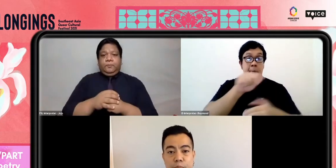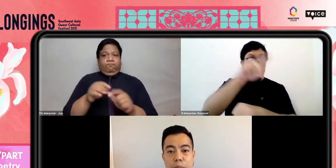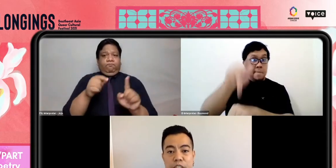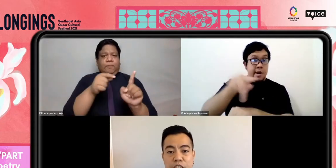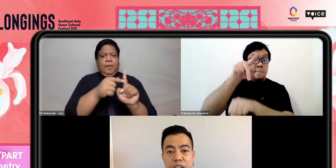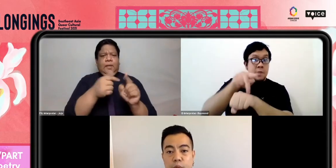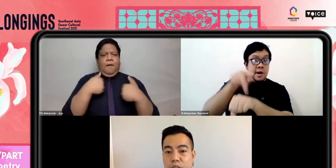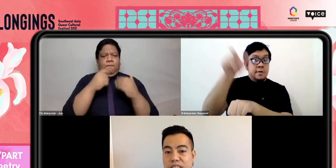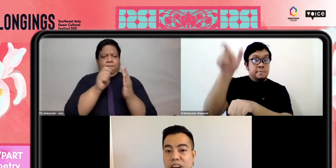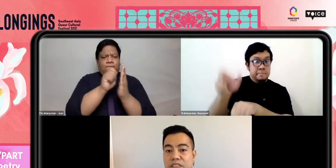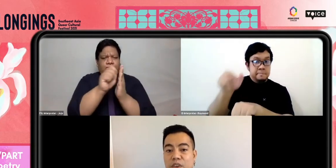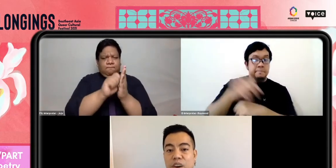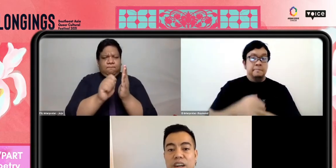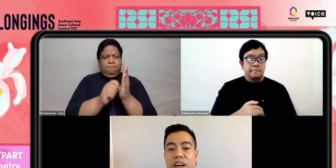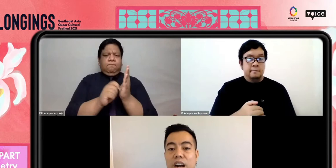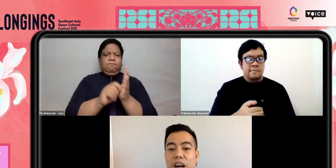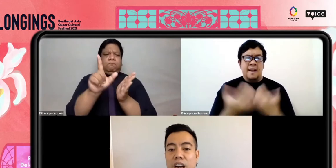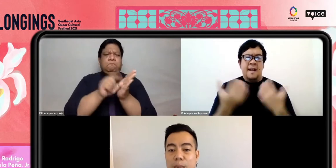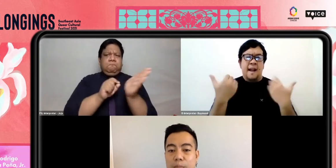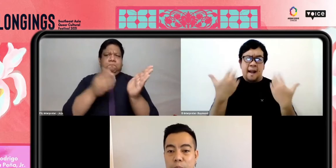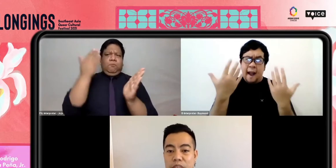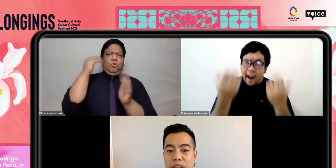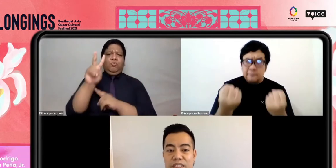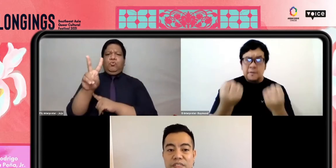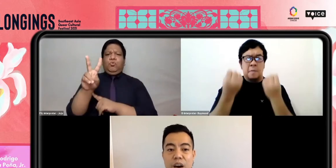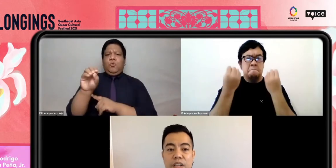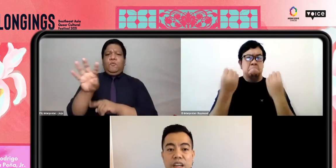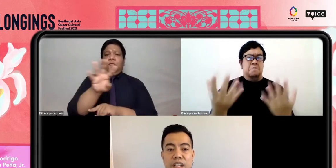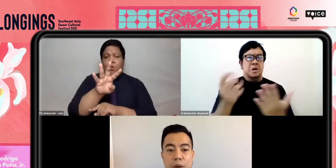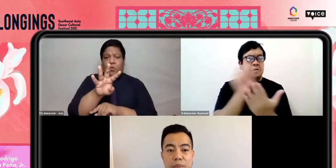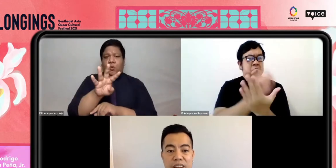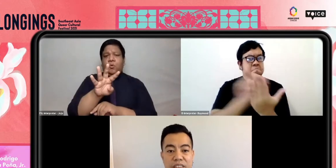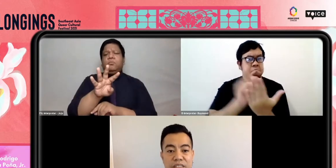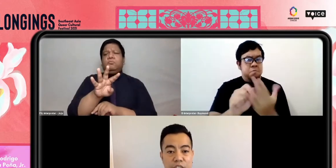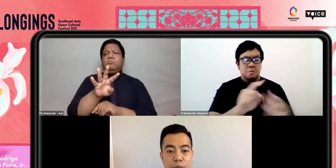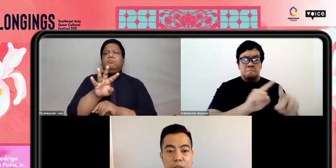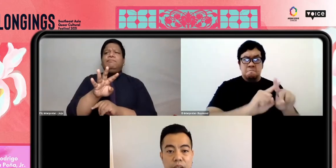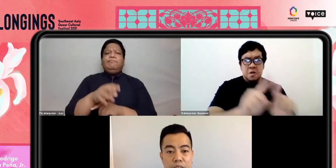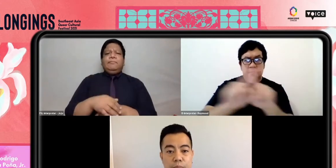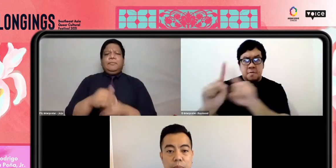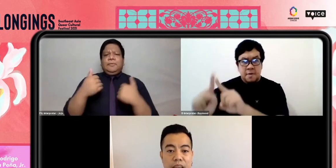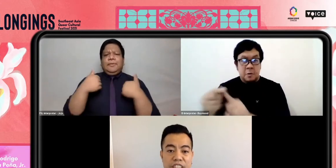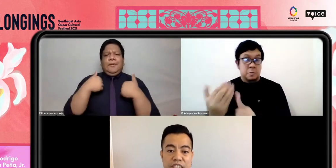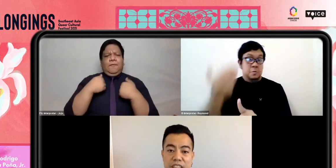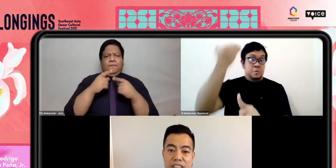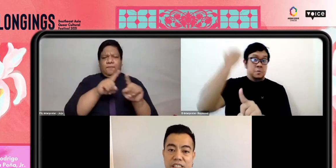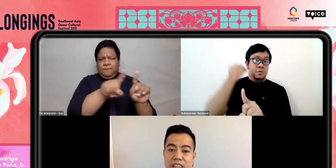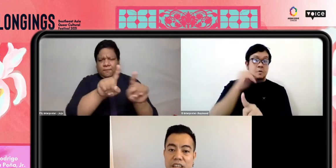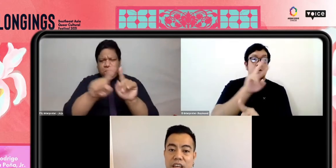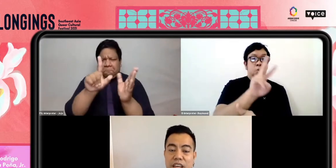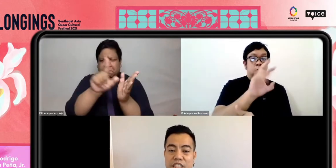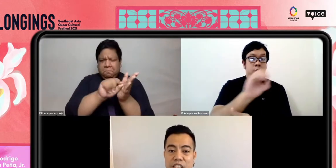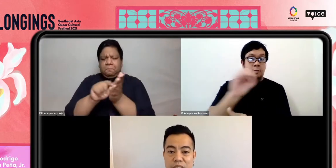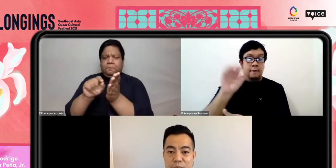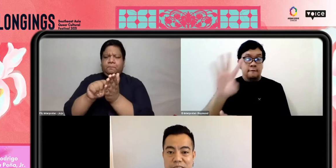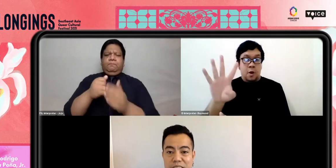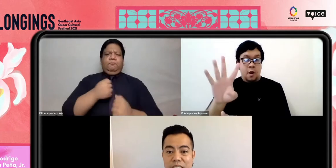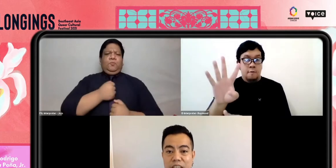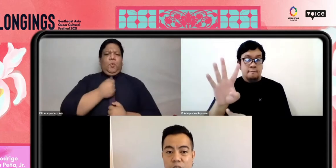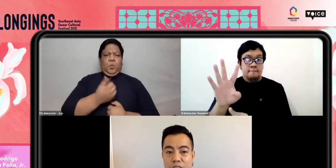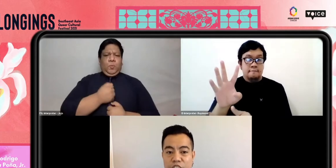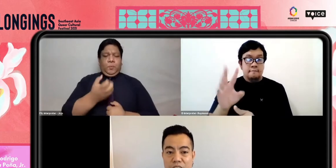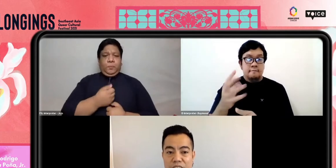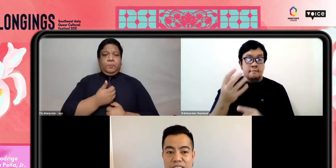Destination, published in 2004, her poetry is found in the Comsec Review and other publications. She was